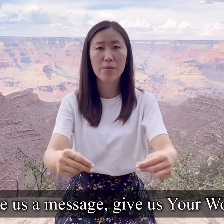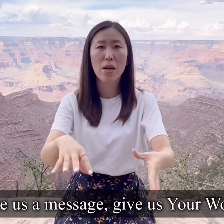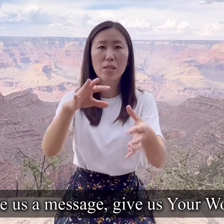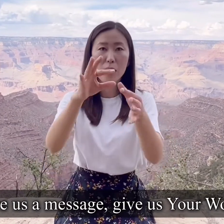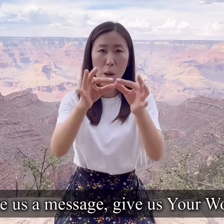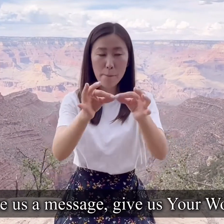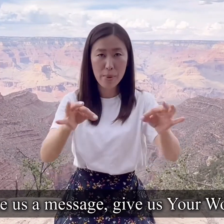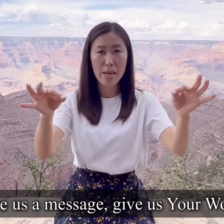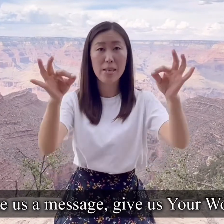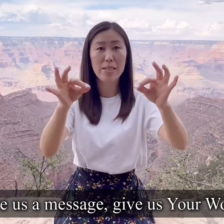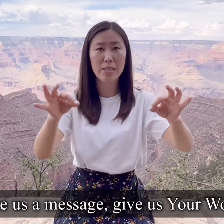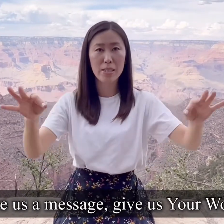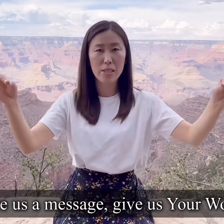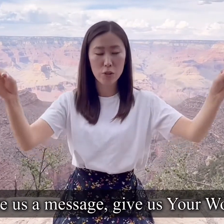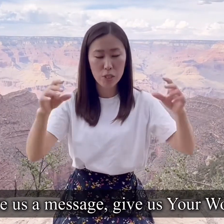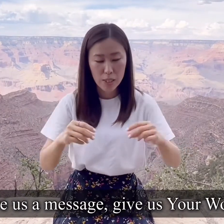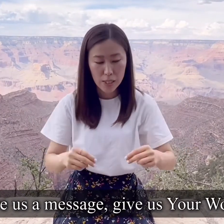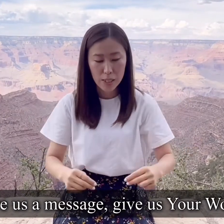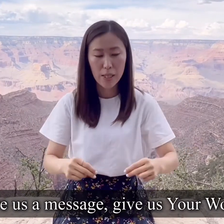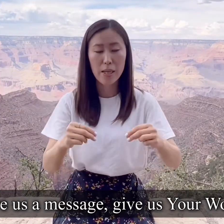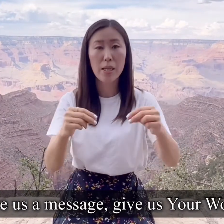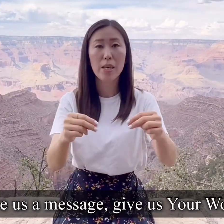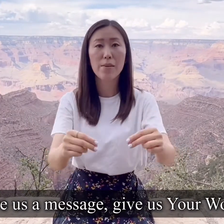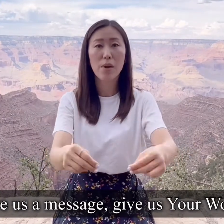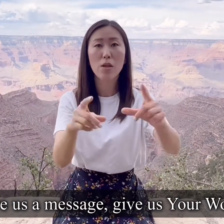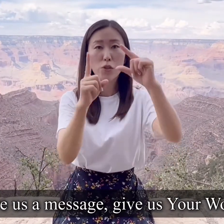a message, give us your